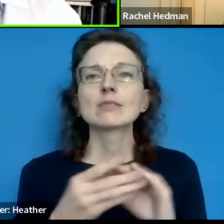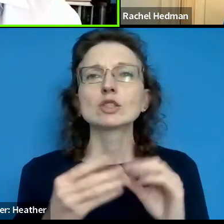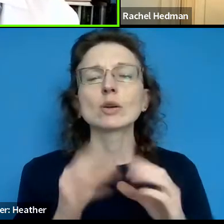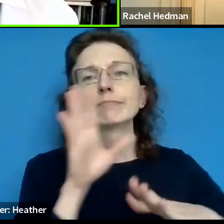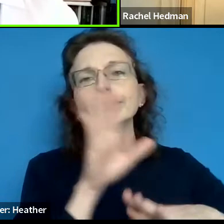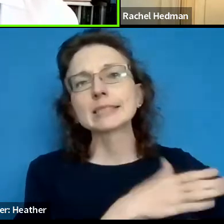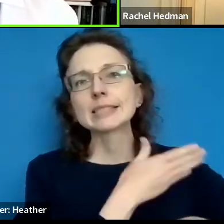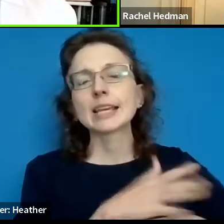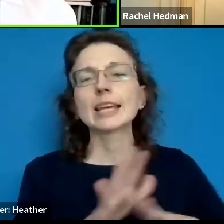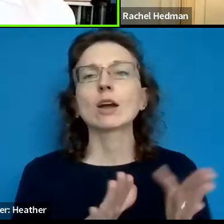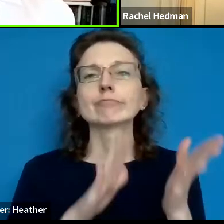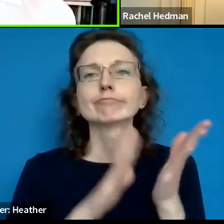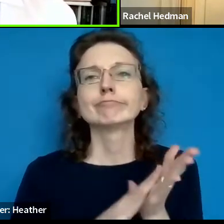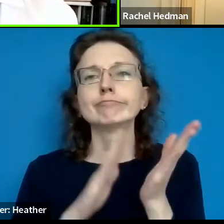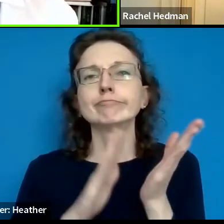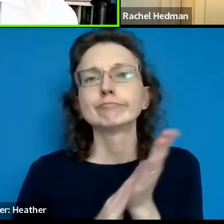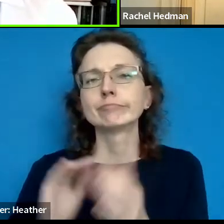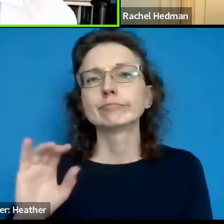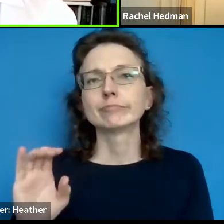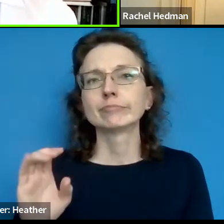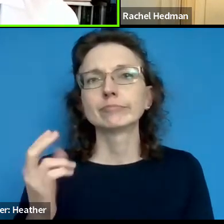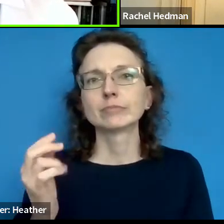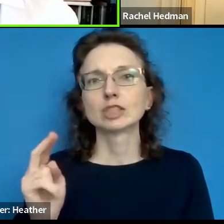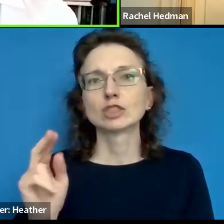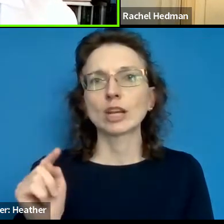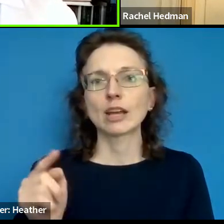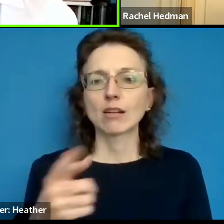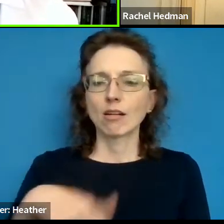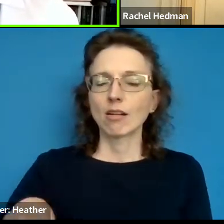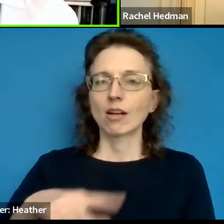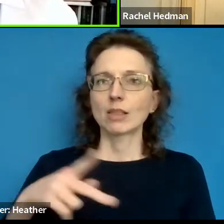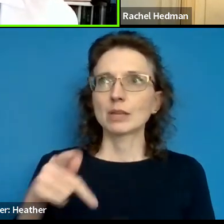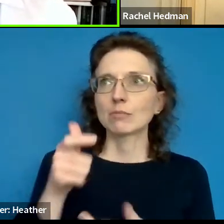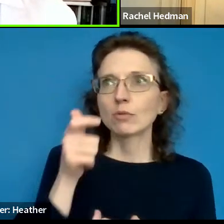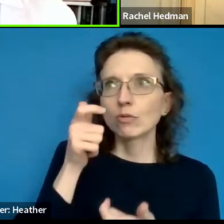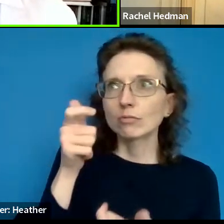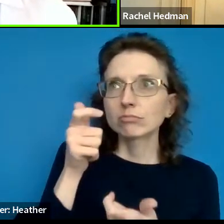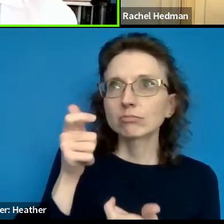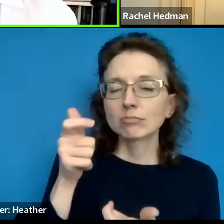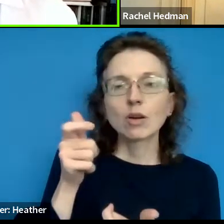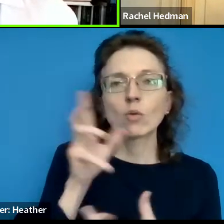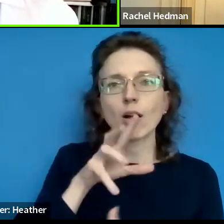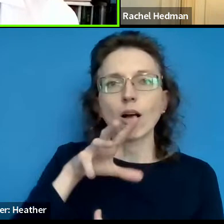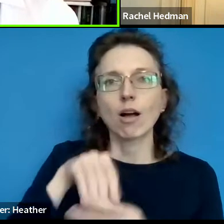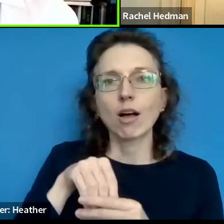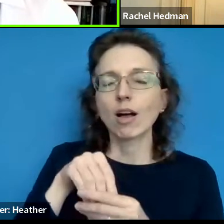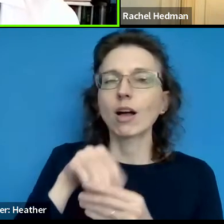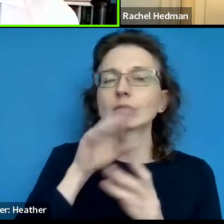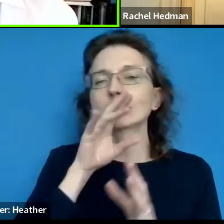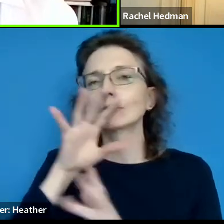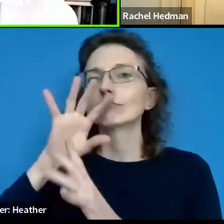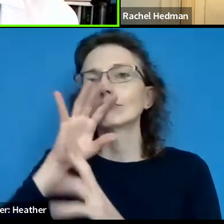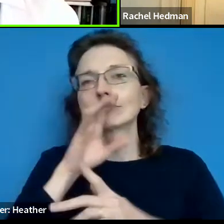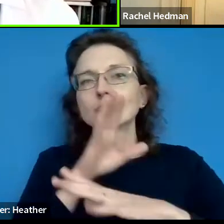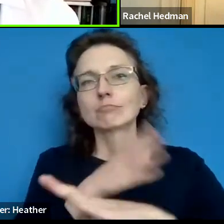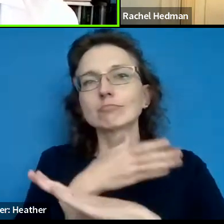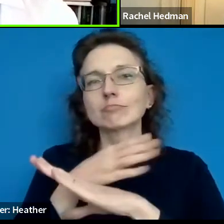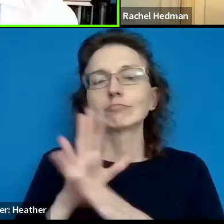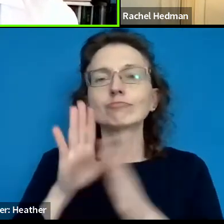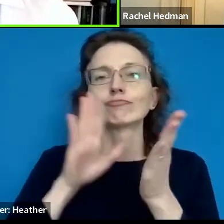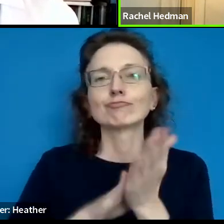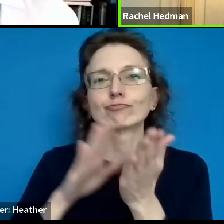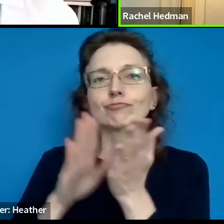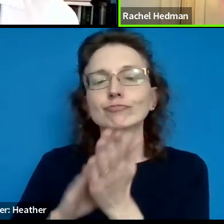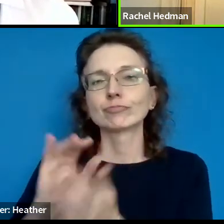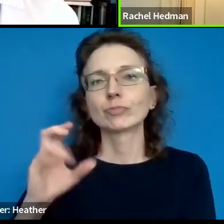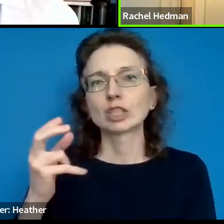or the chanting, people will be involved in the singing and the chanting also in the story.